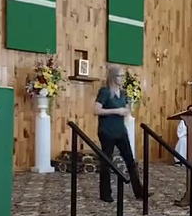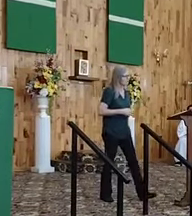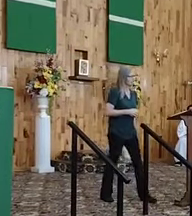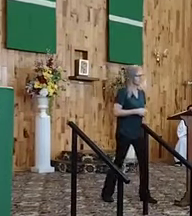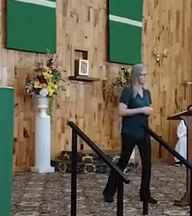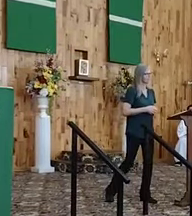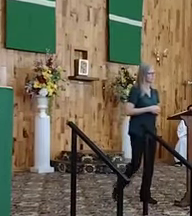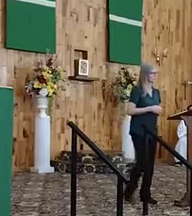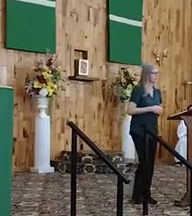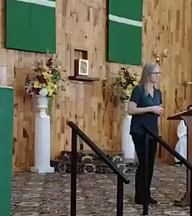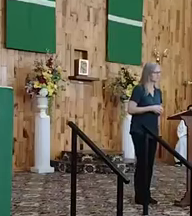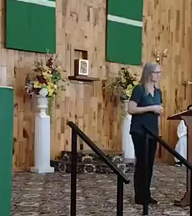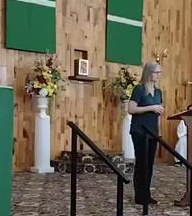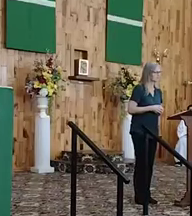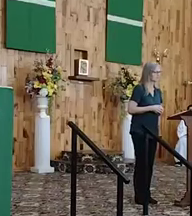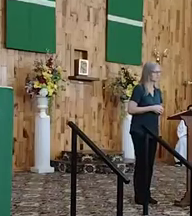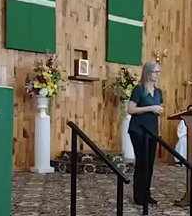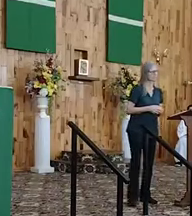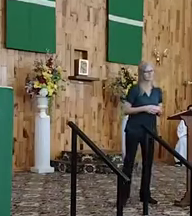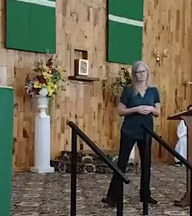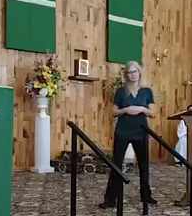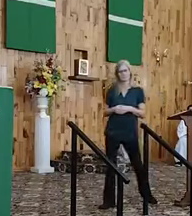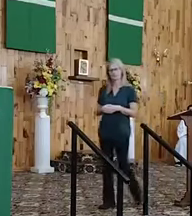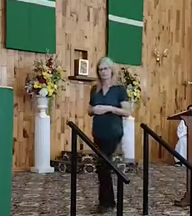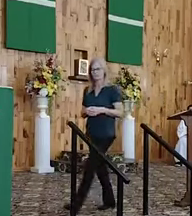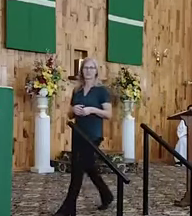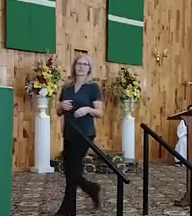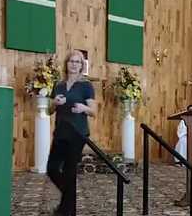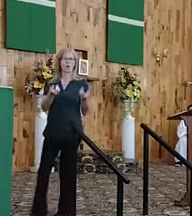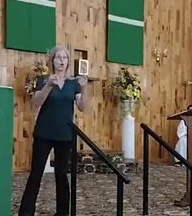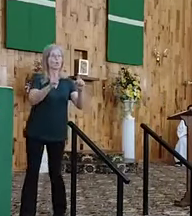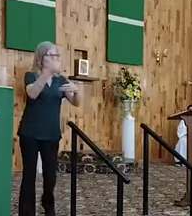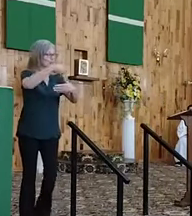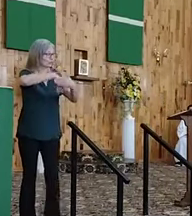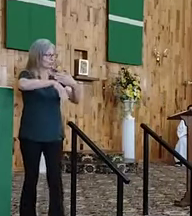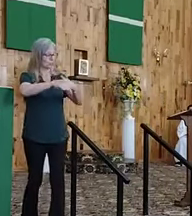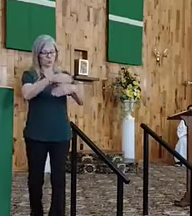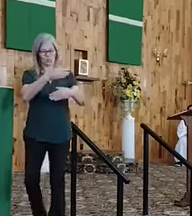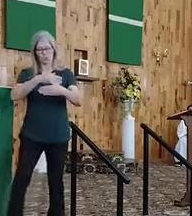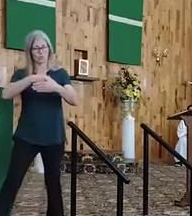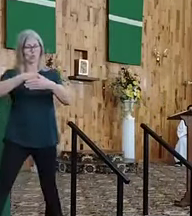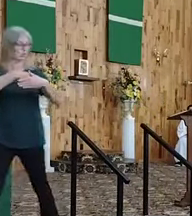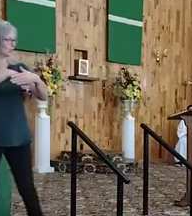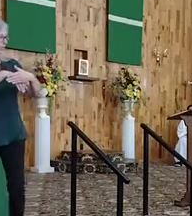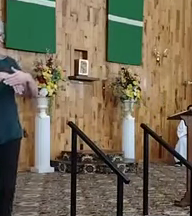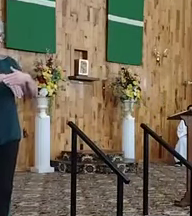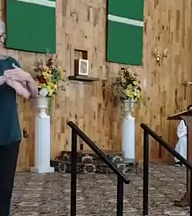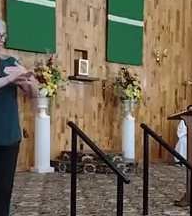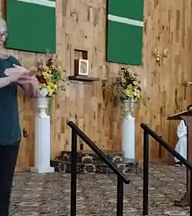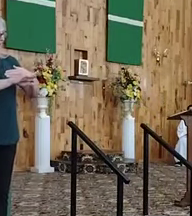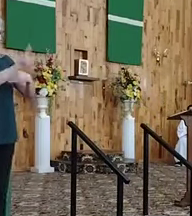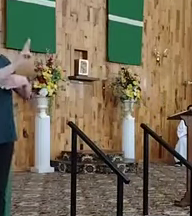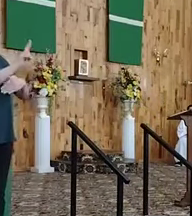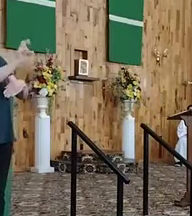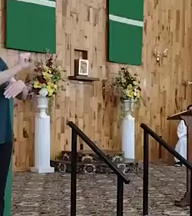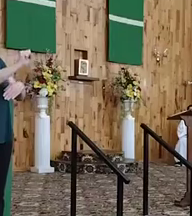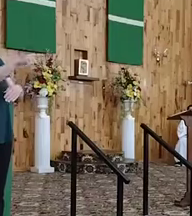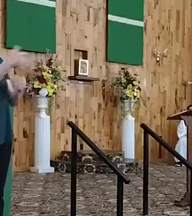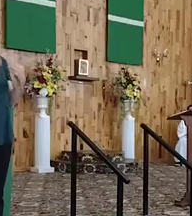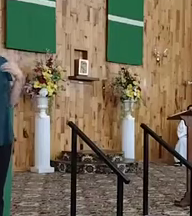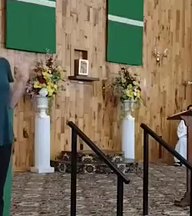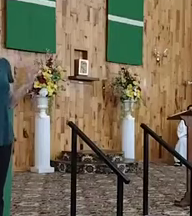States, there are three things they do. They take your passport, they look at it, they scan your passport, but that's not good enough for them. What do they